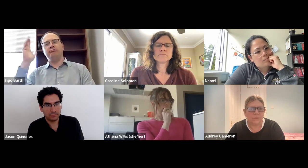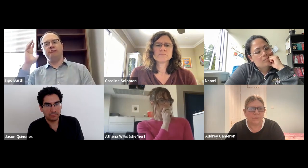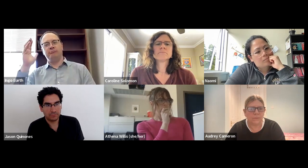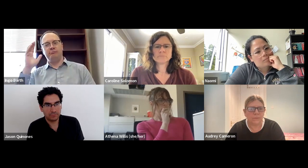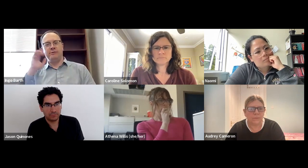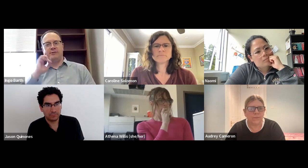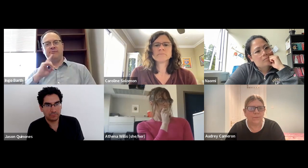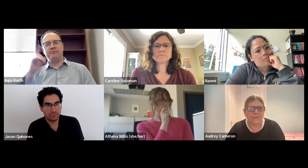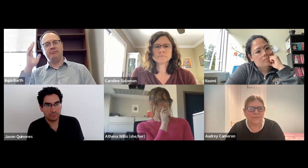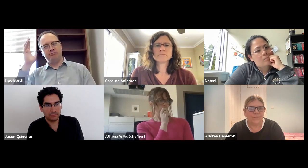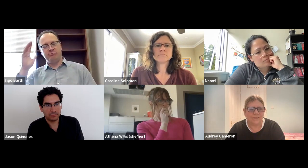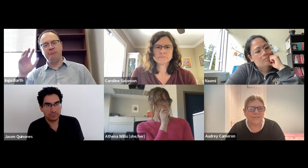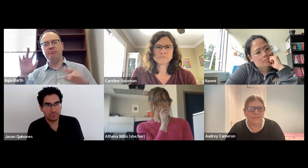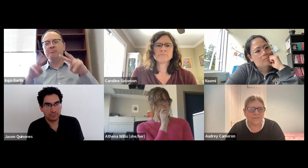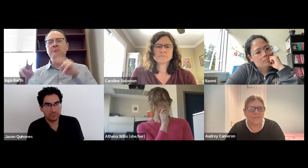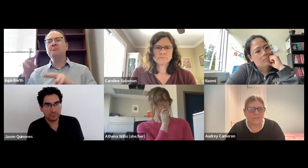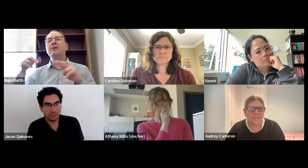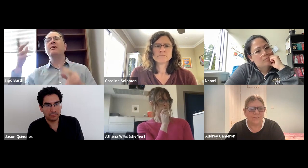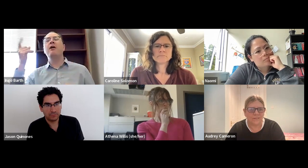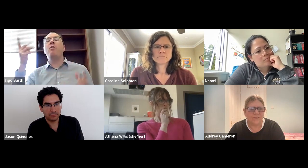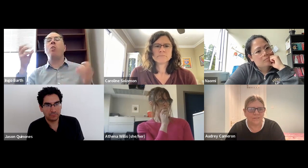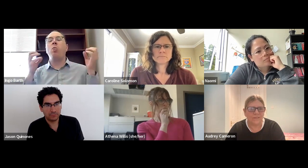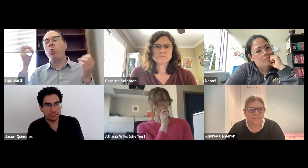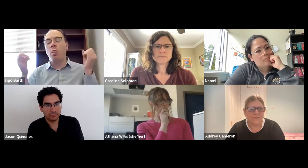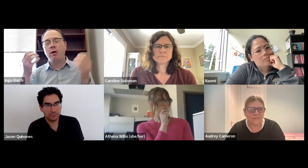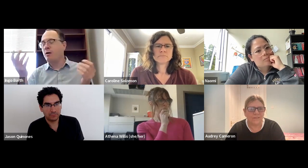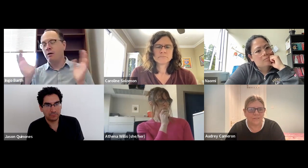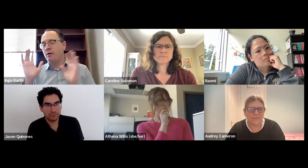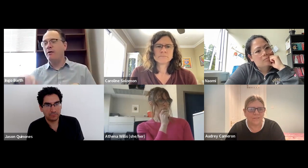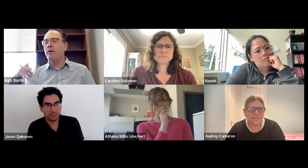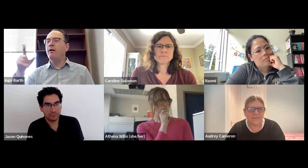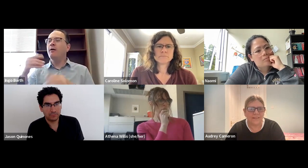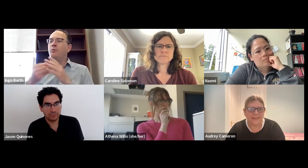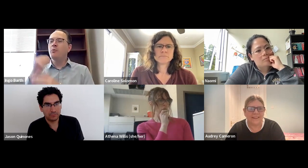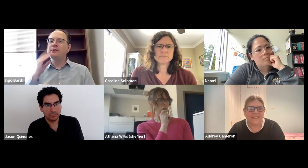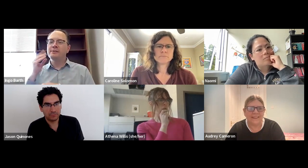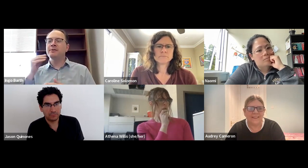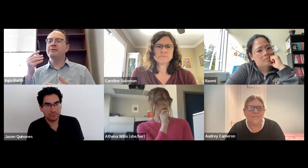give a presentation or lead a discussion about how they might use or represent these concepts.